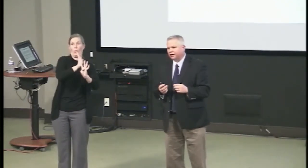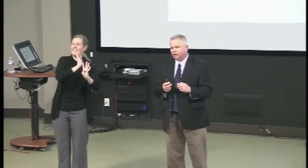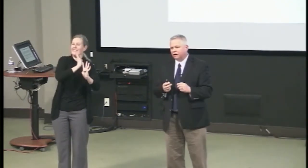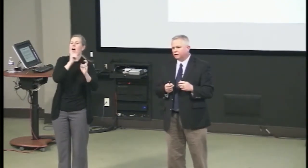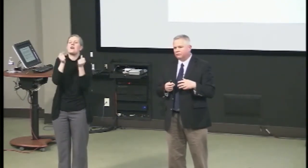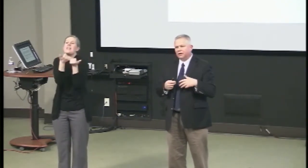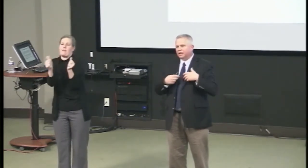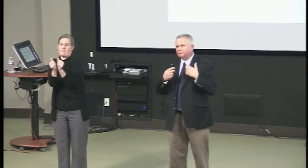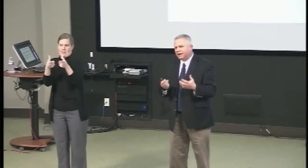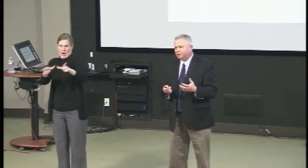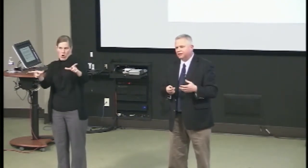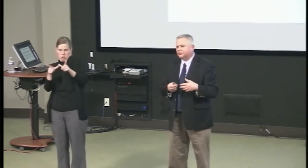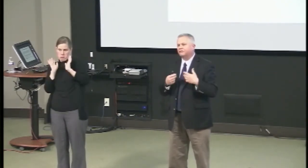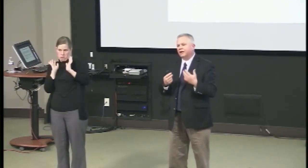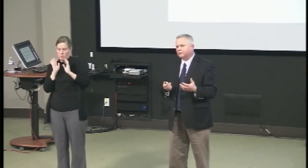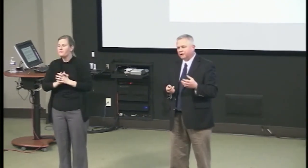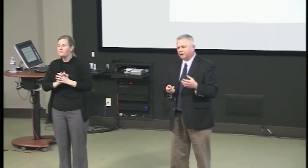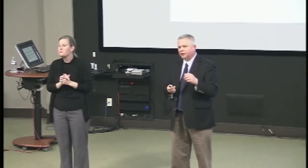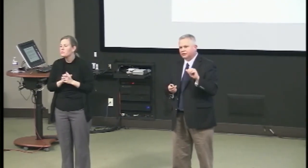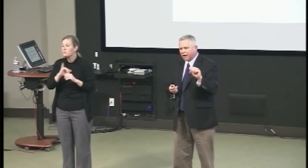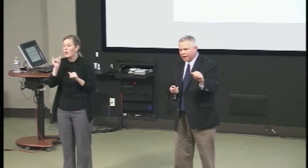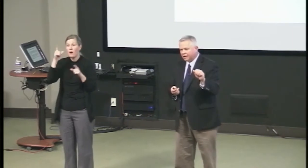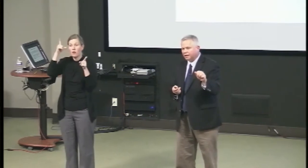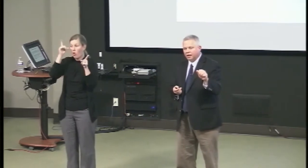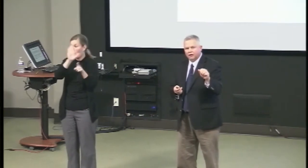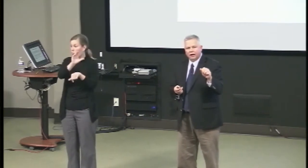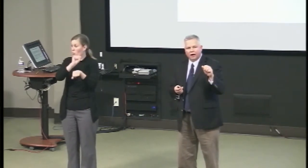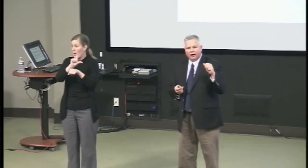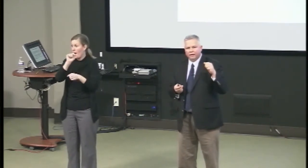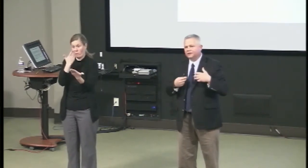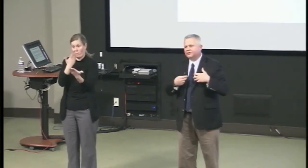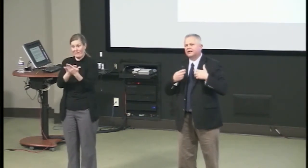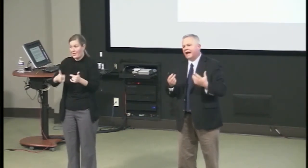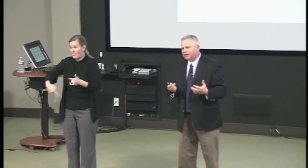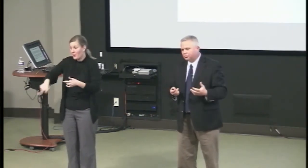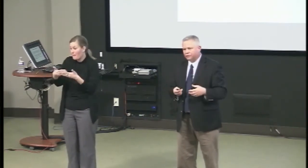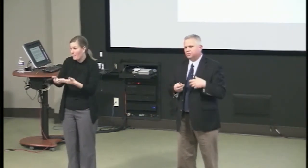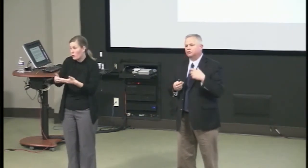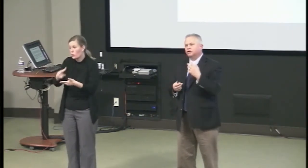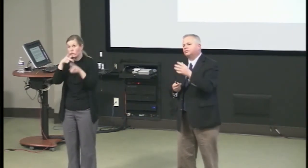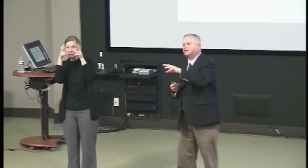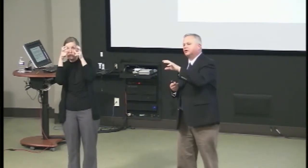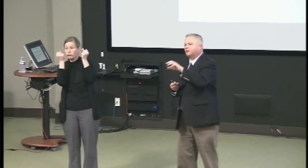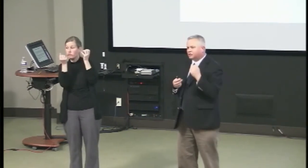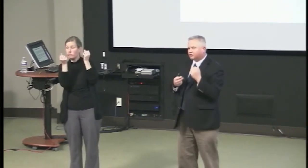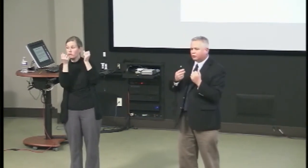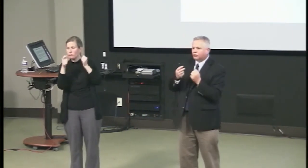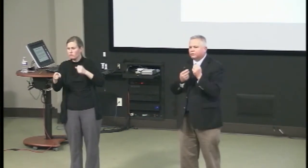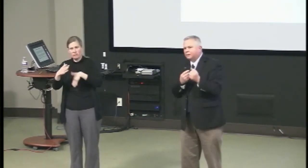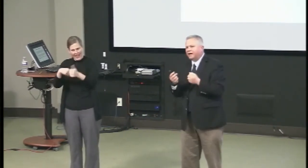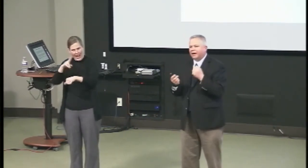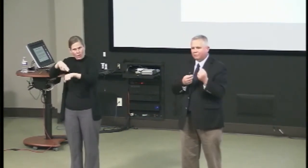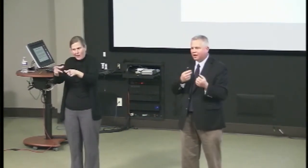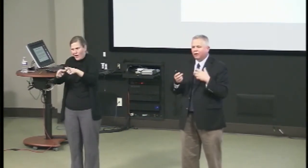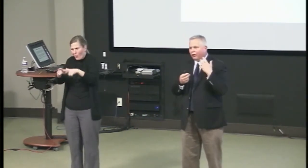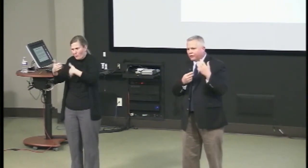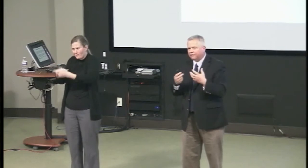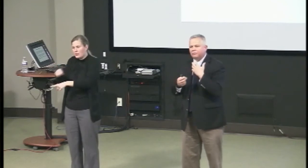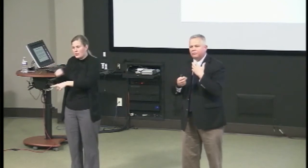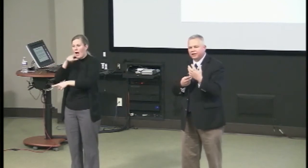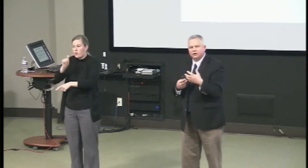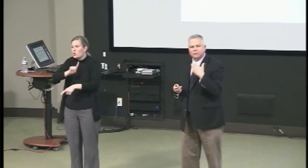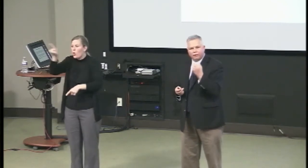work has shown in babies developing signing, there is a naturalness. You don't need to go to school to pick up